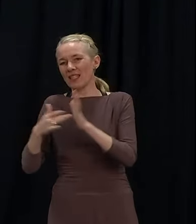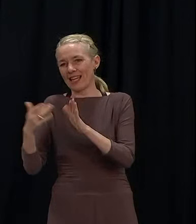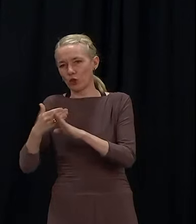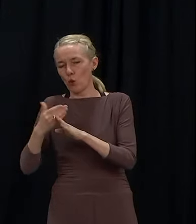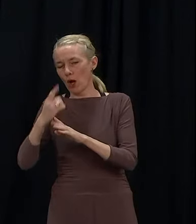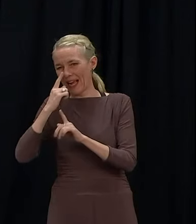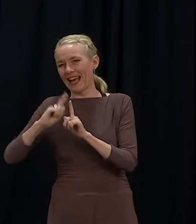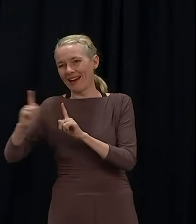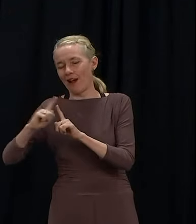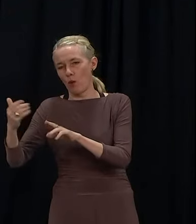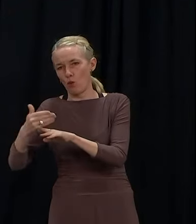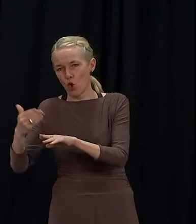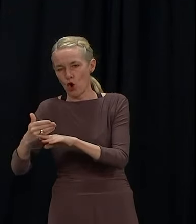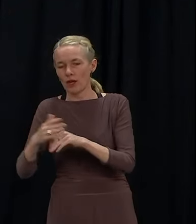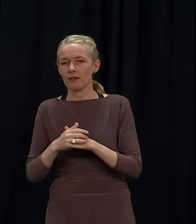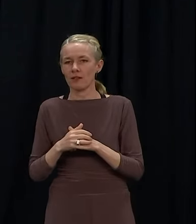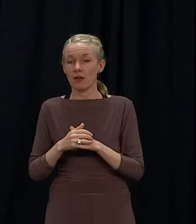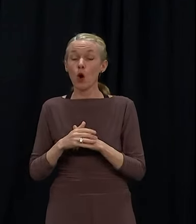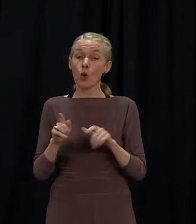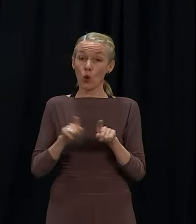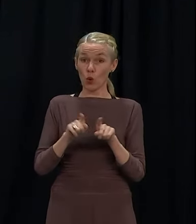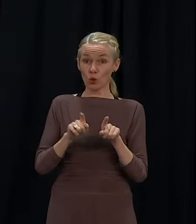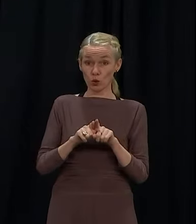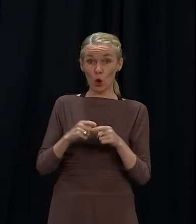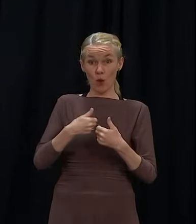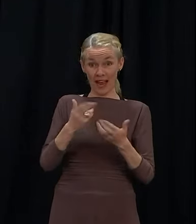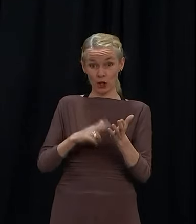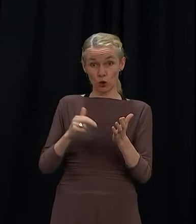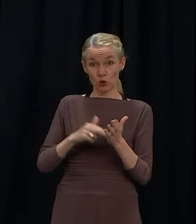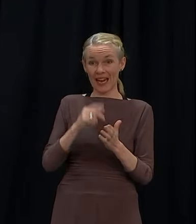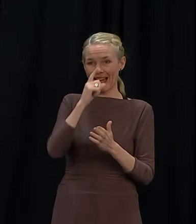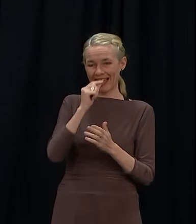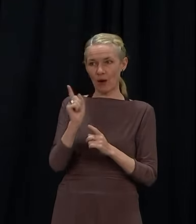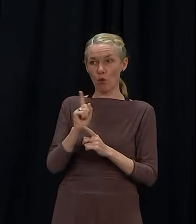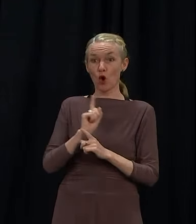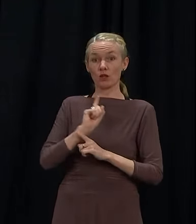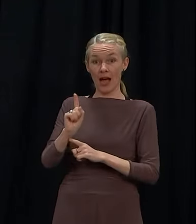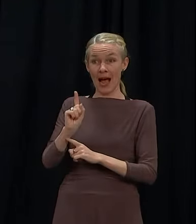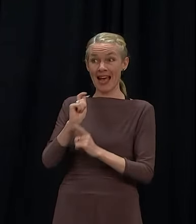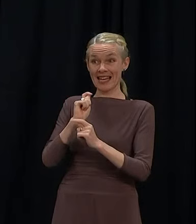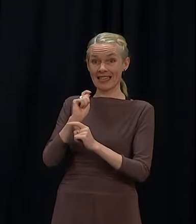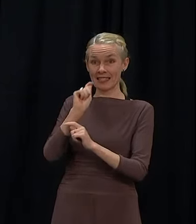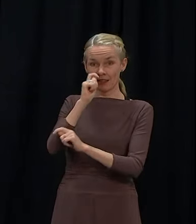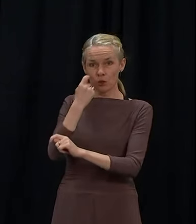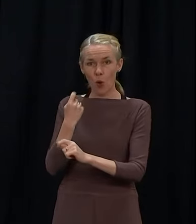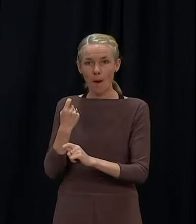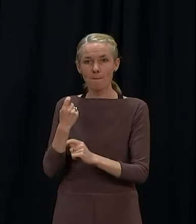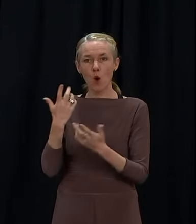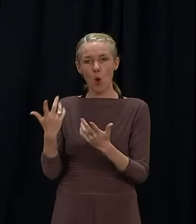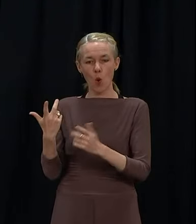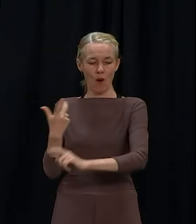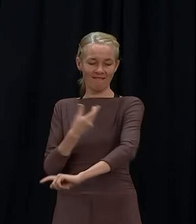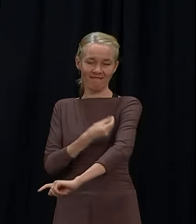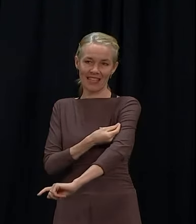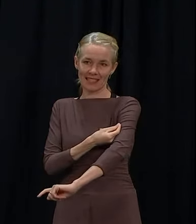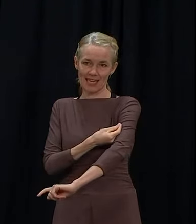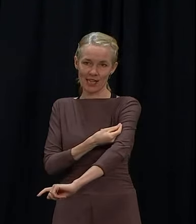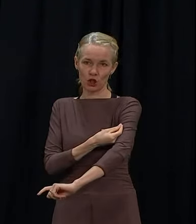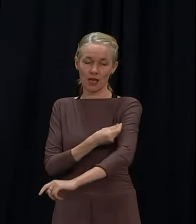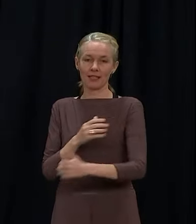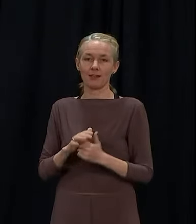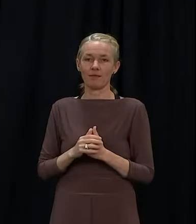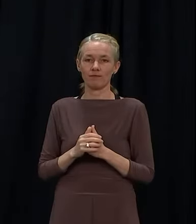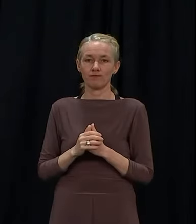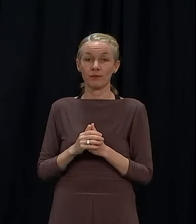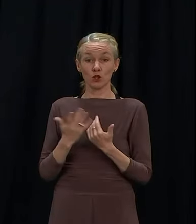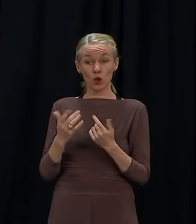vaccine booking, of course, we want you to take that up. If you're awaiting a test, though, please, no departing from your home. And in both cases,